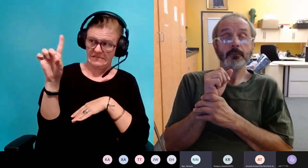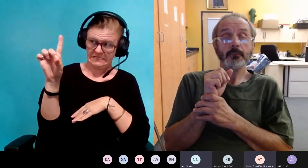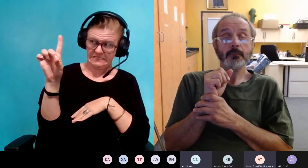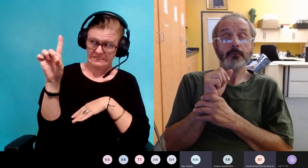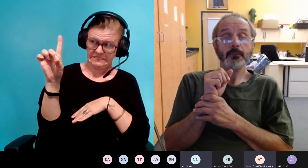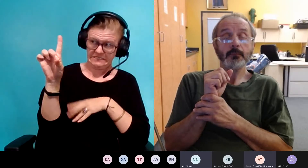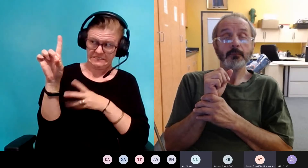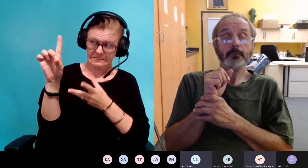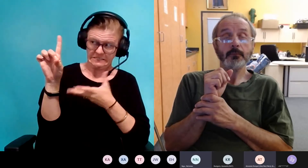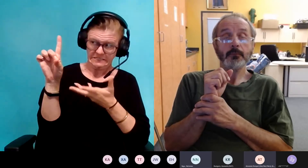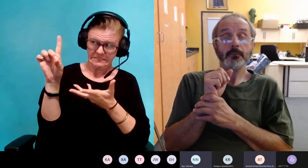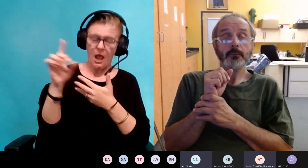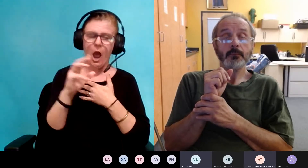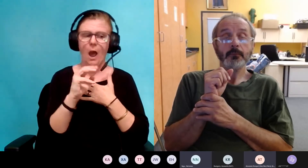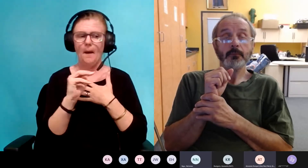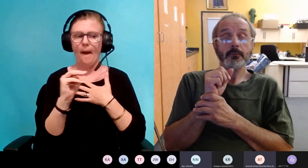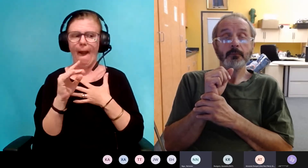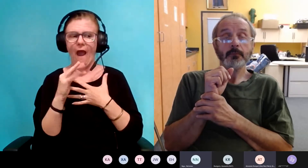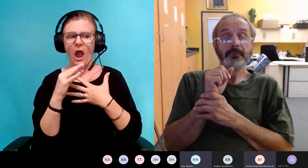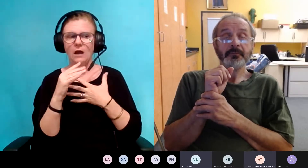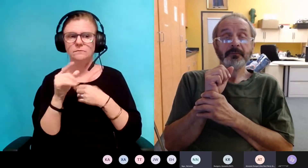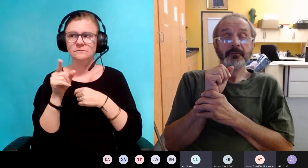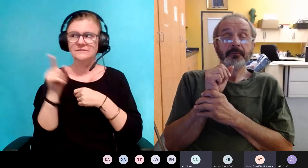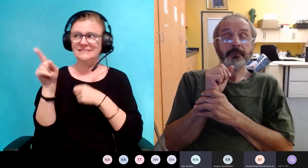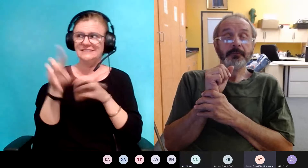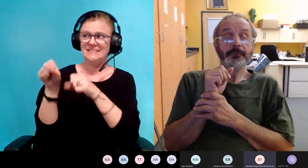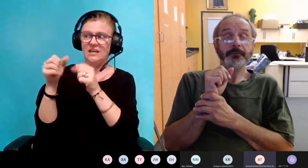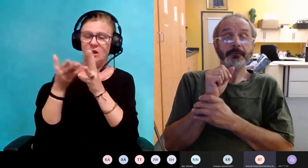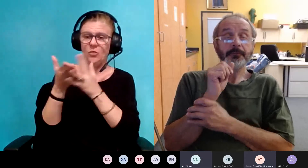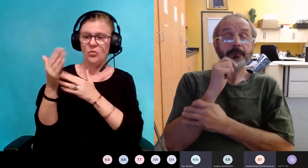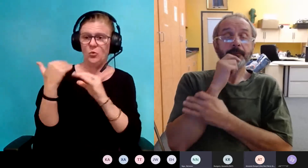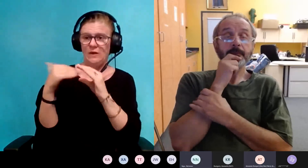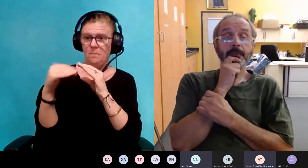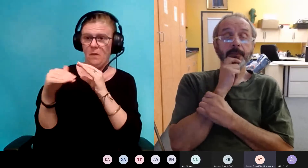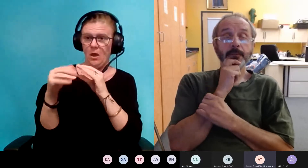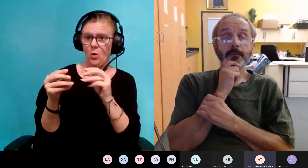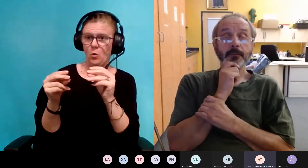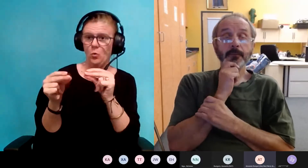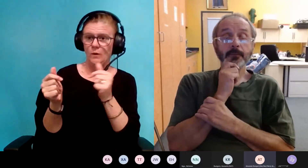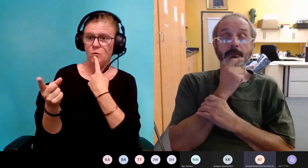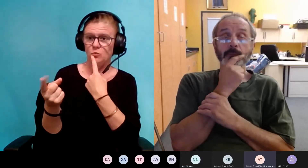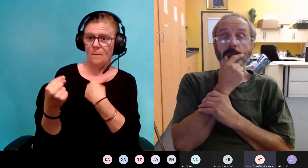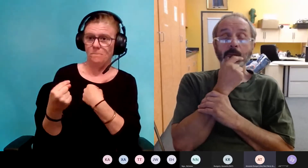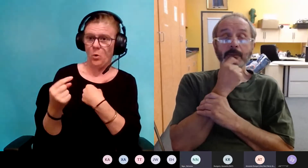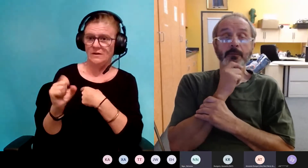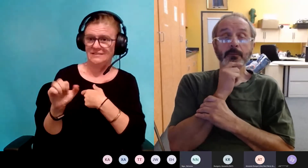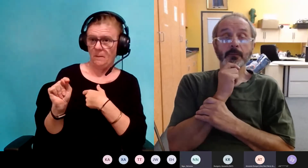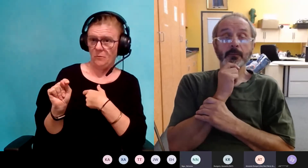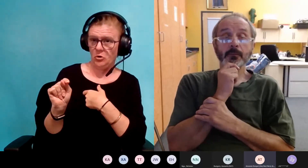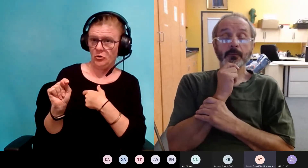and maybe taken on over email with a quick report or update in